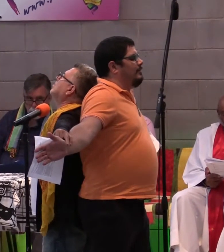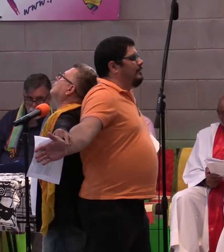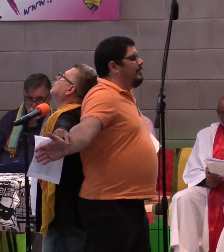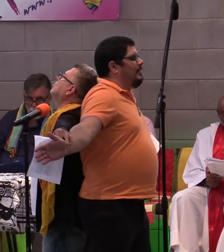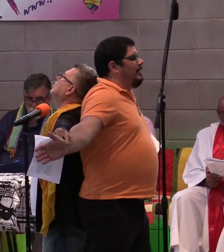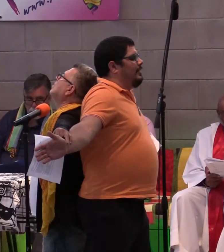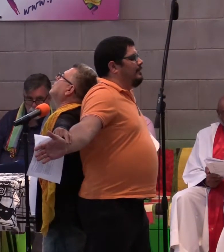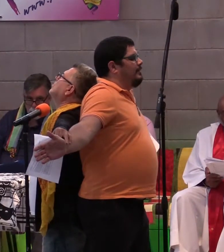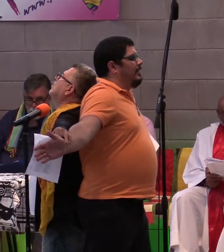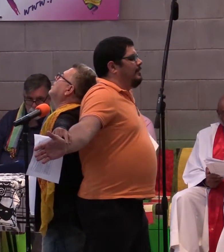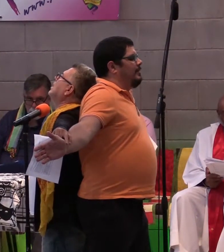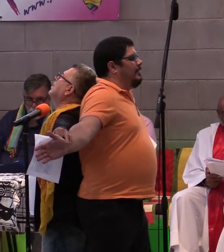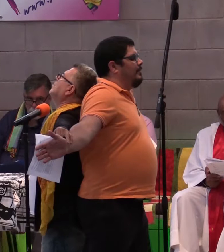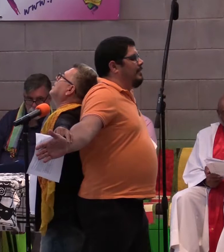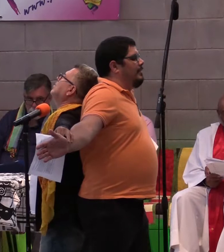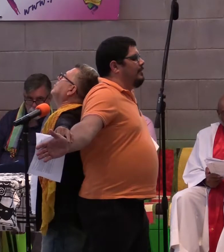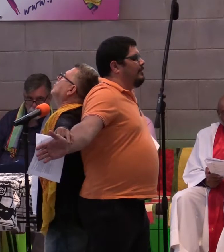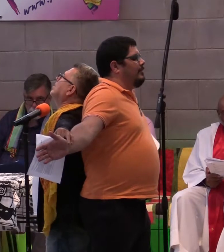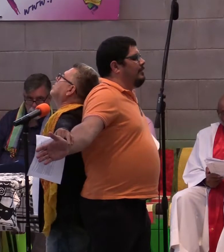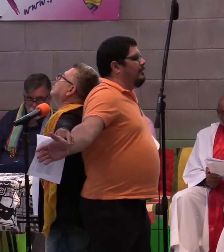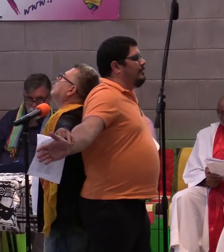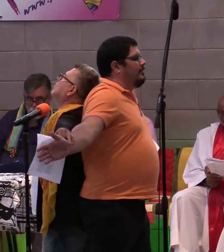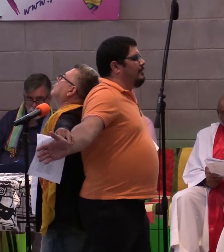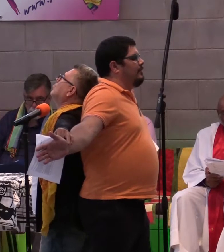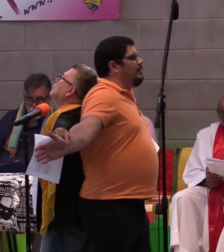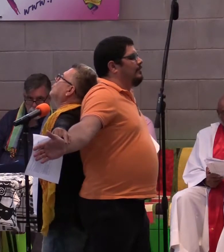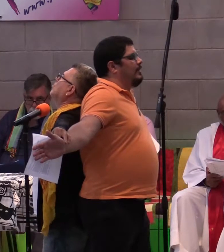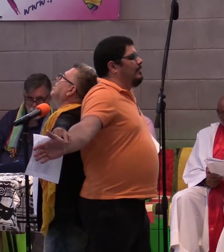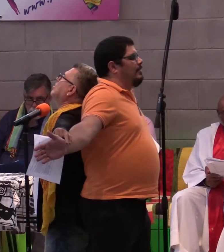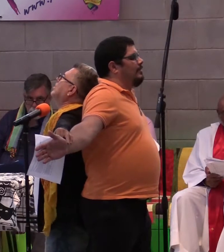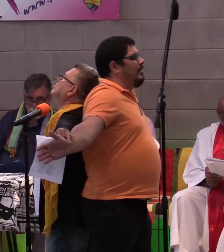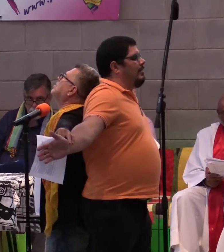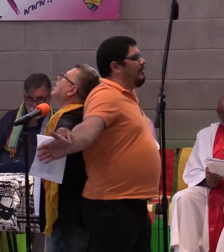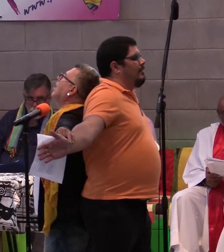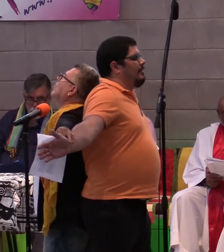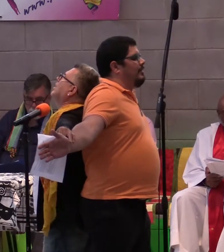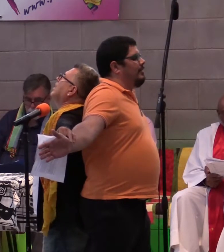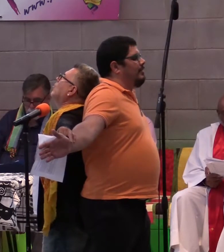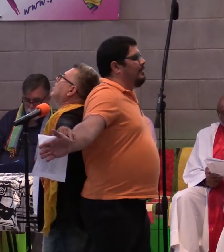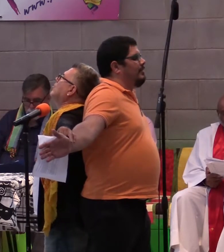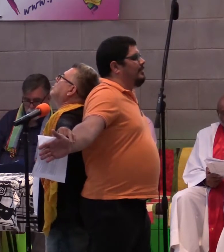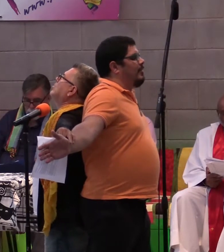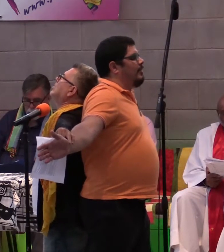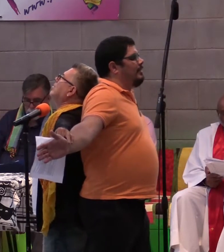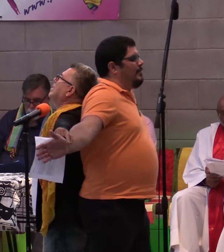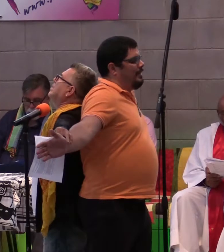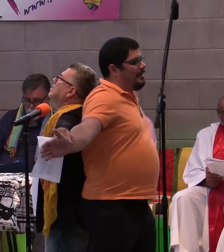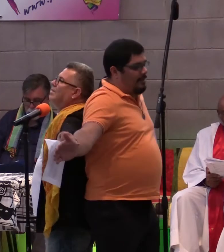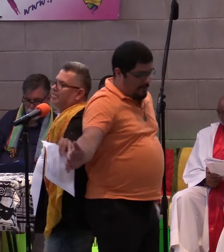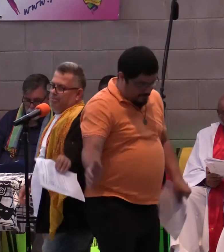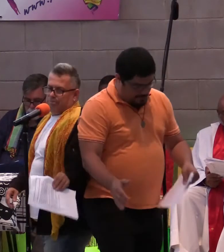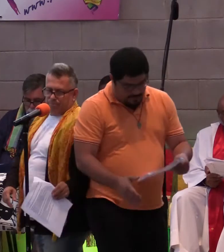vientre, Jesús. Santa María, Madre de Dios, ruega, Señora, por nosotros los pecadores, ahora y en la hora de nuestra muerte.